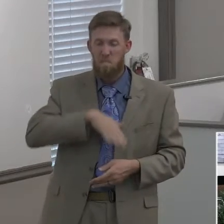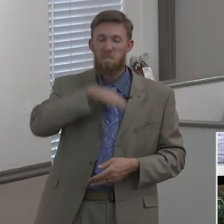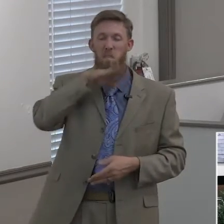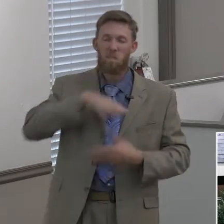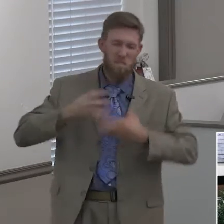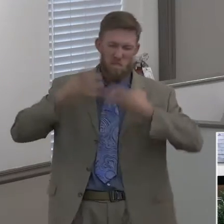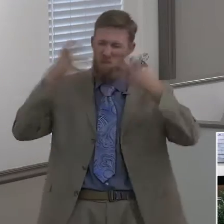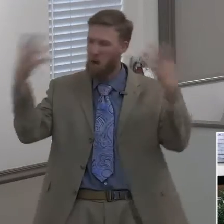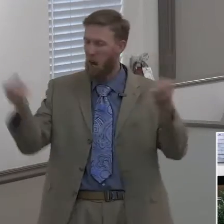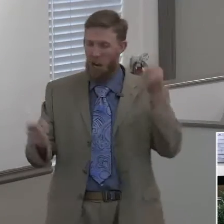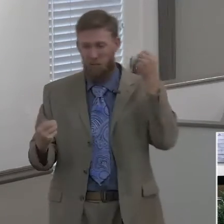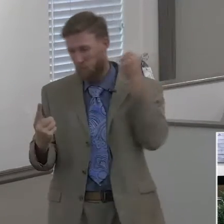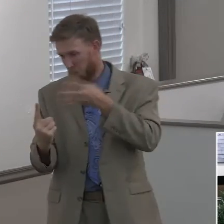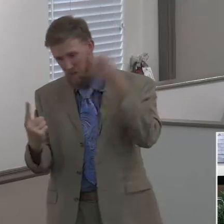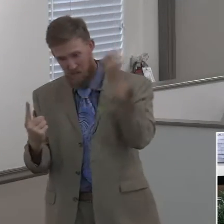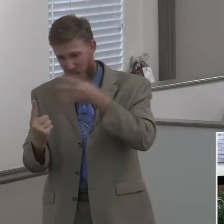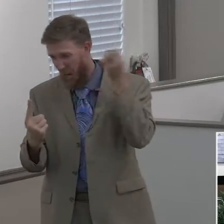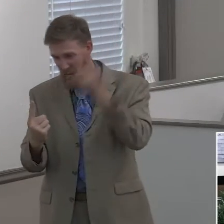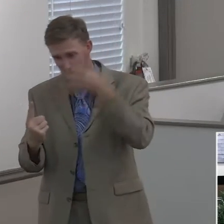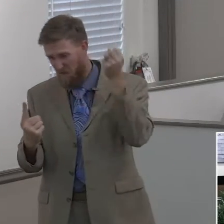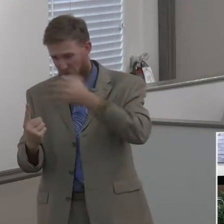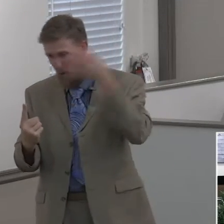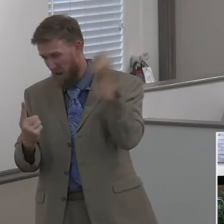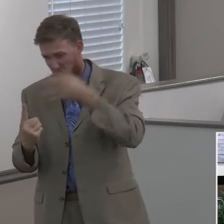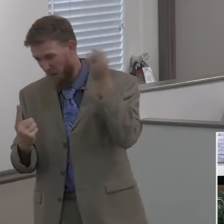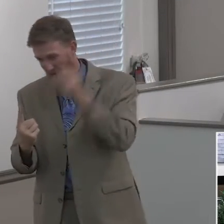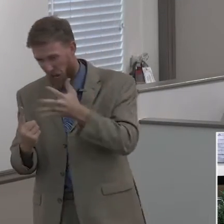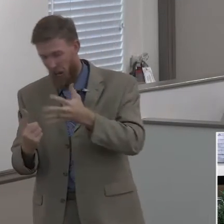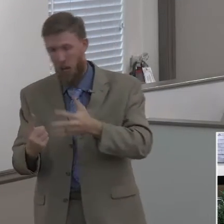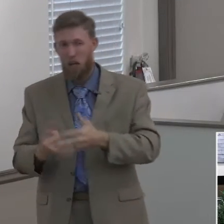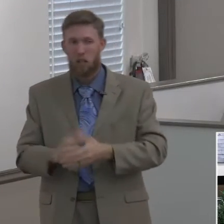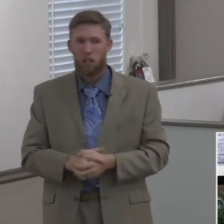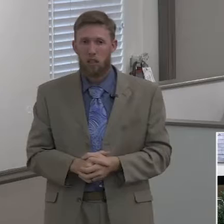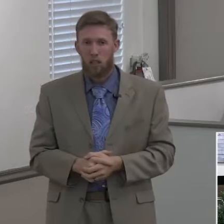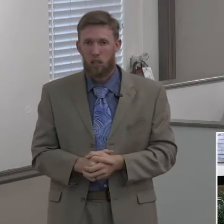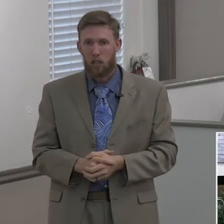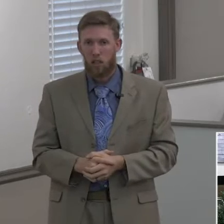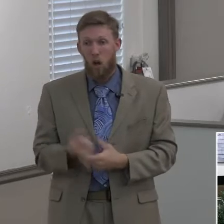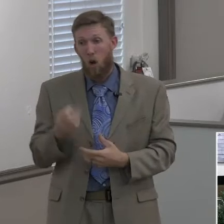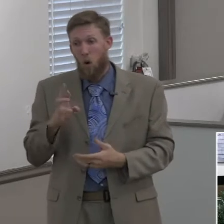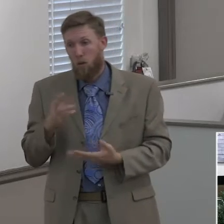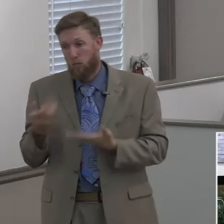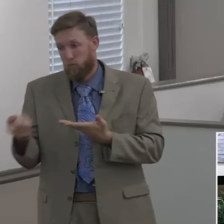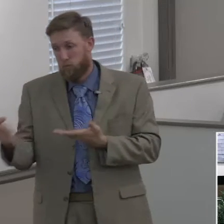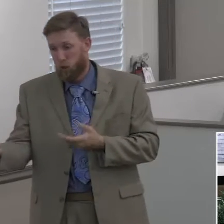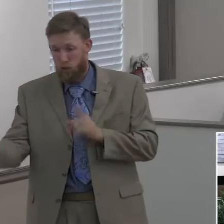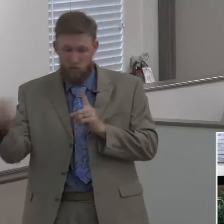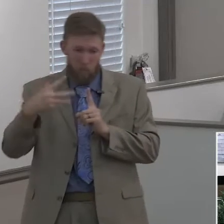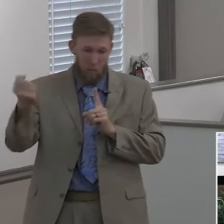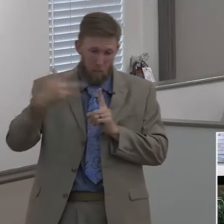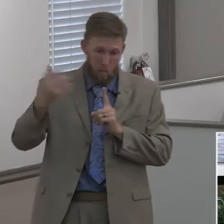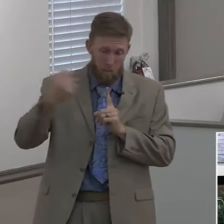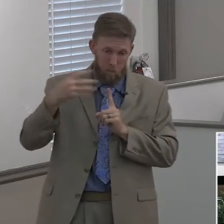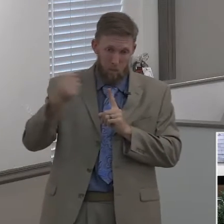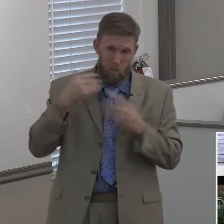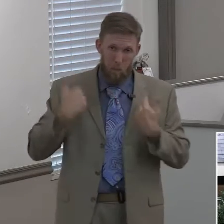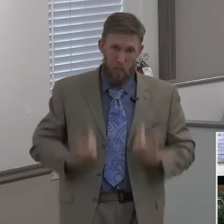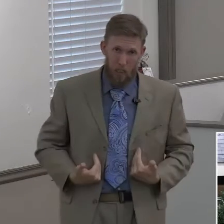going to stomp and yell and scream and rant and rave, or vice versa.